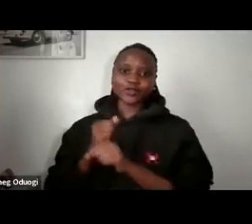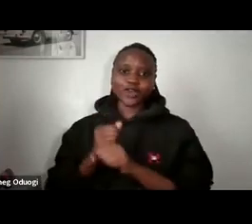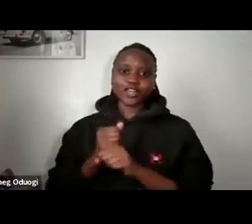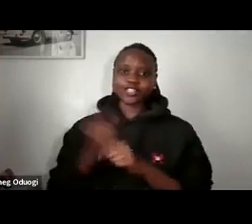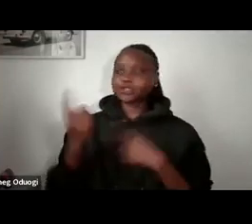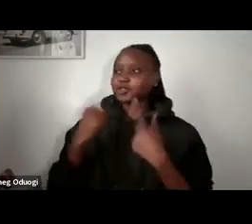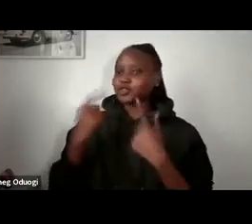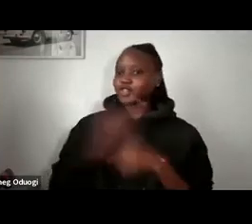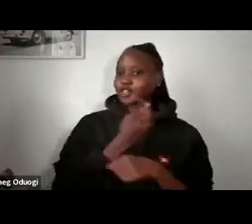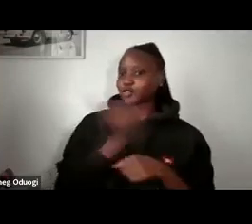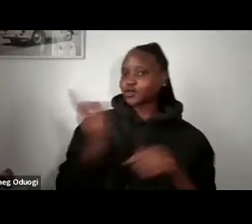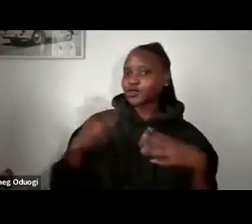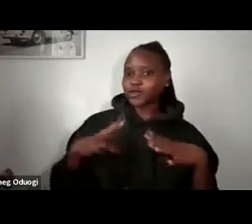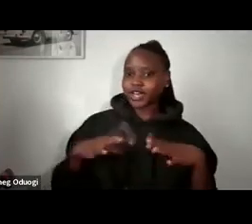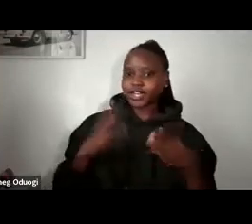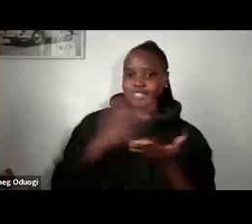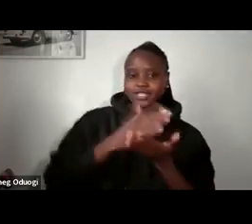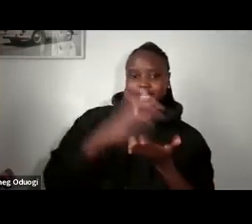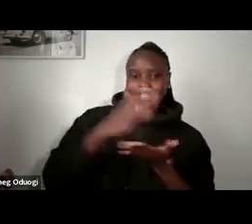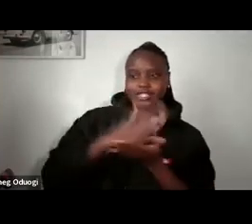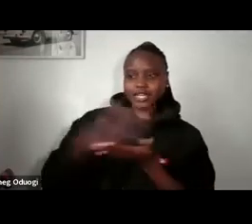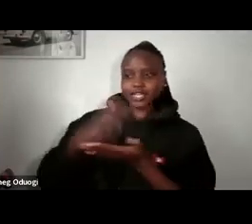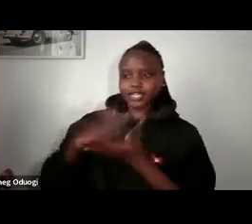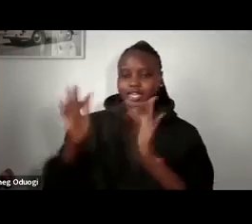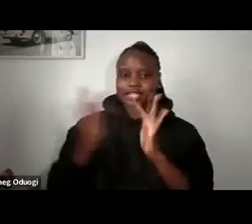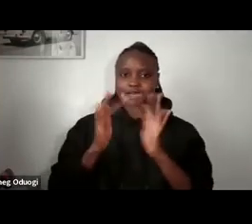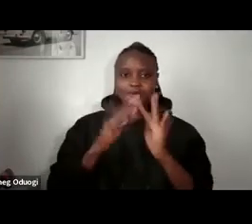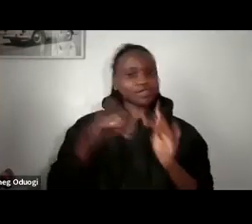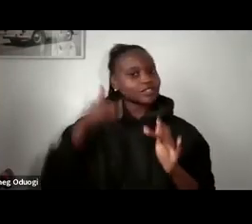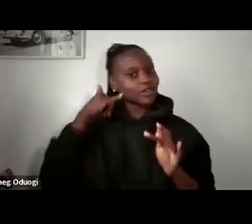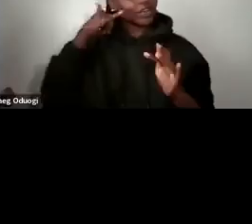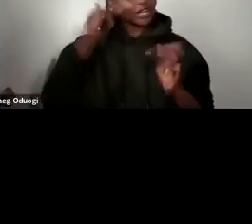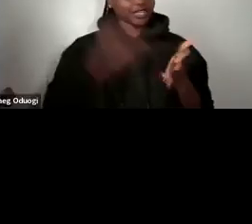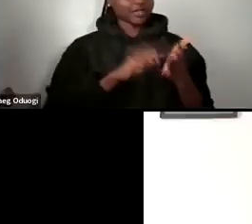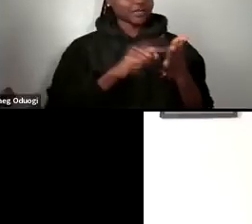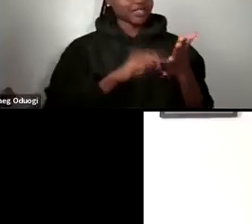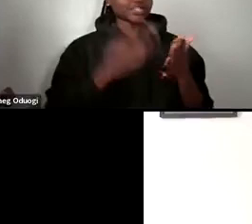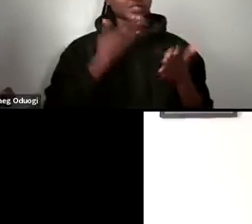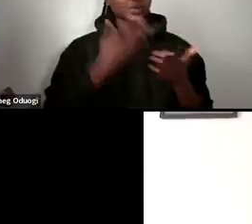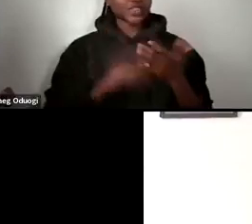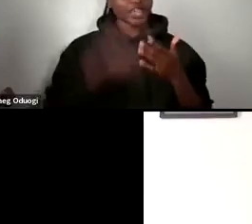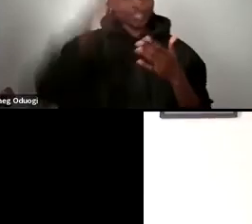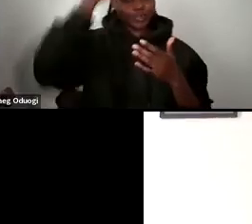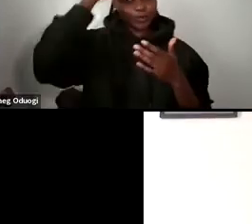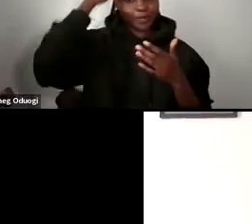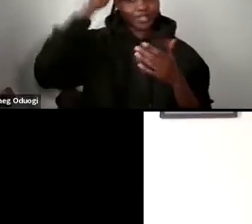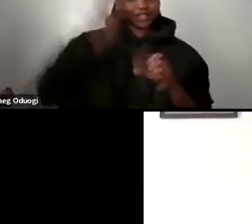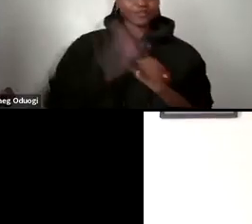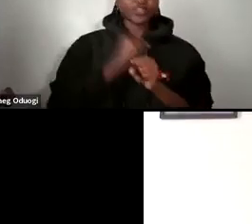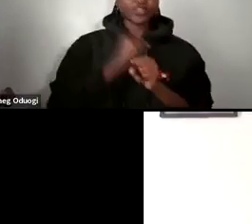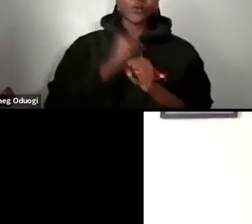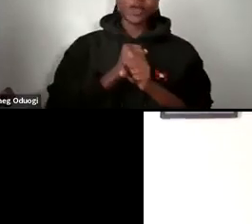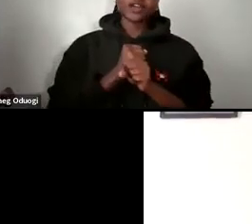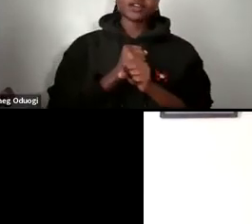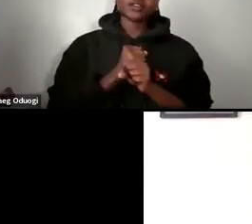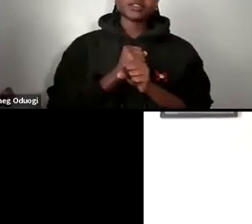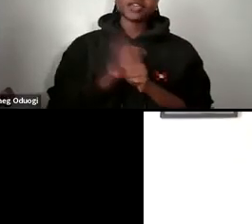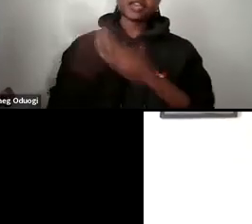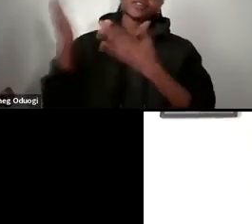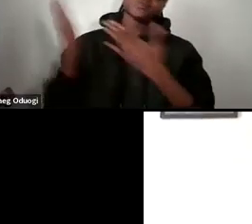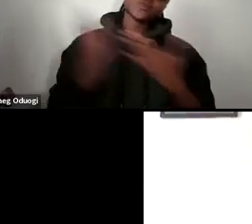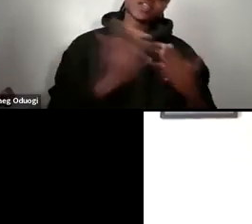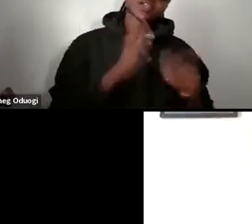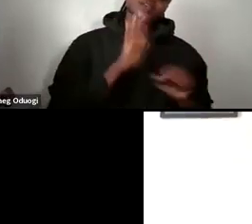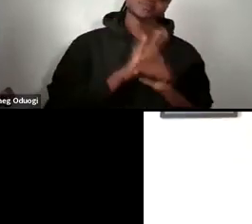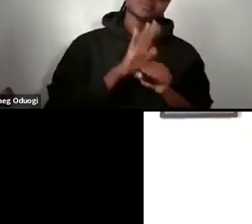She's been sending emails and calling you. So thank you, Mercy, for the work you have been doing, and karibu sana to